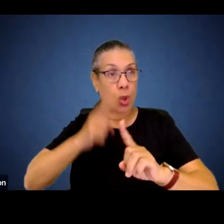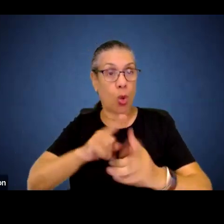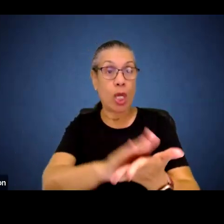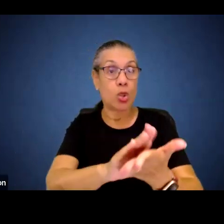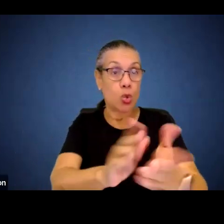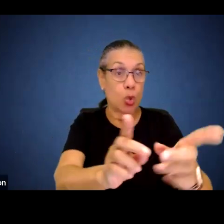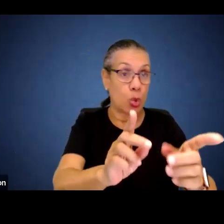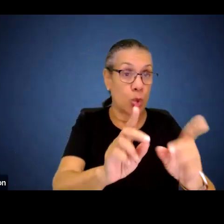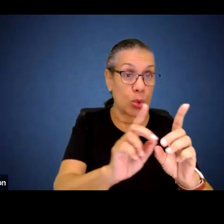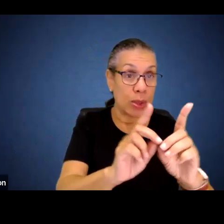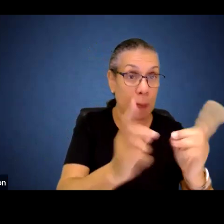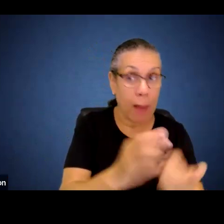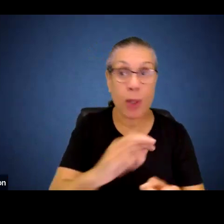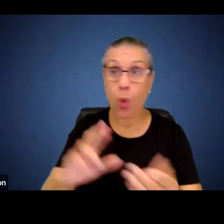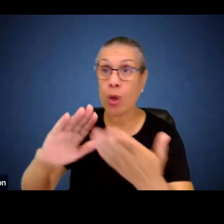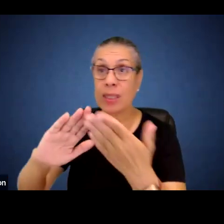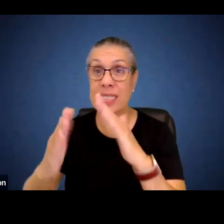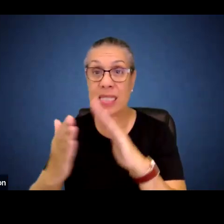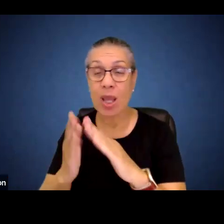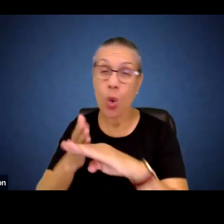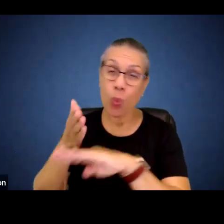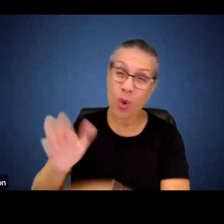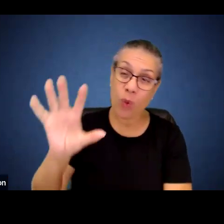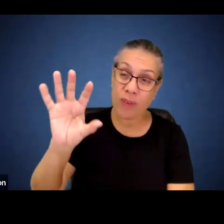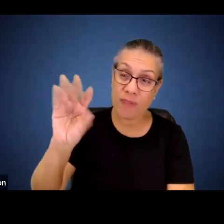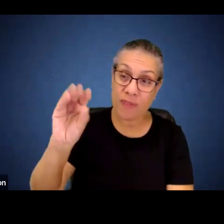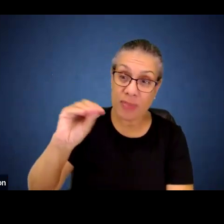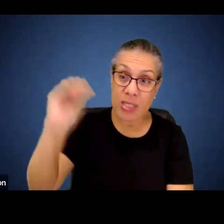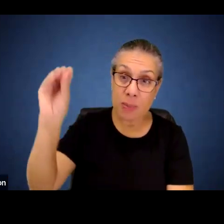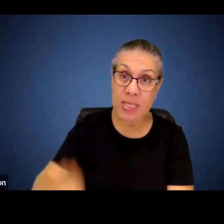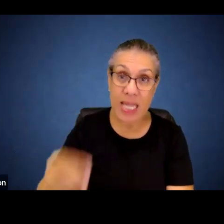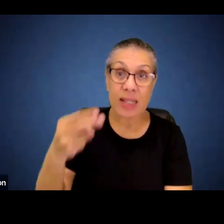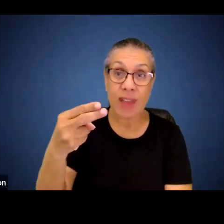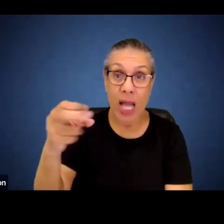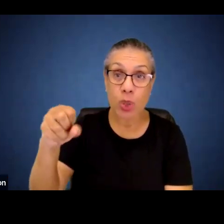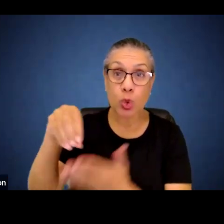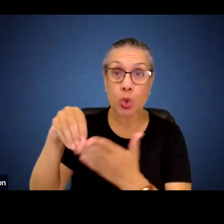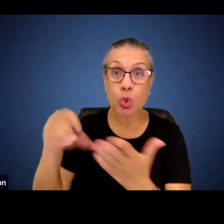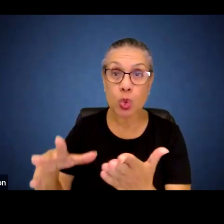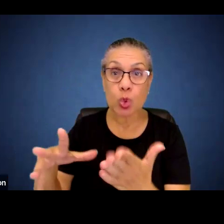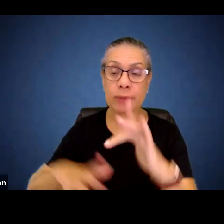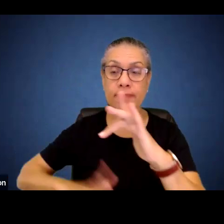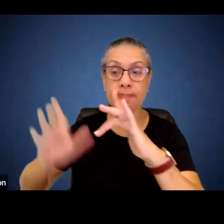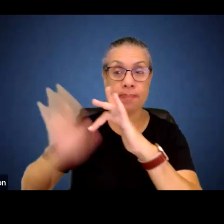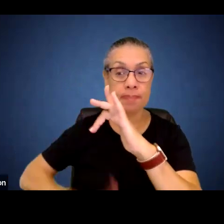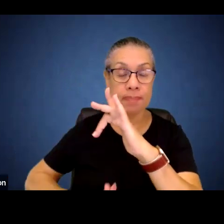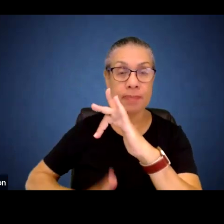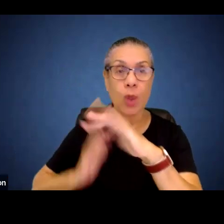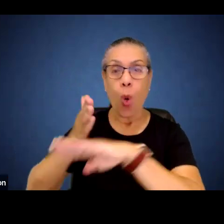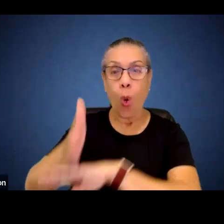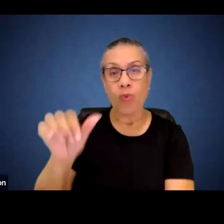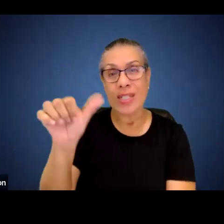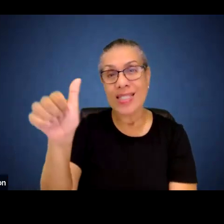department or a city with over 50% of our transformation high school students being absent more than